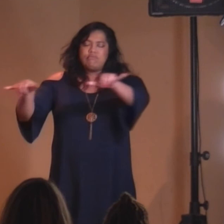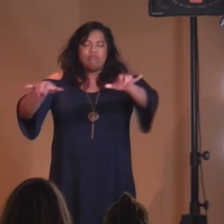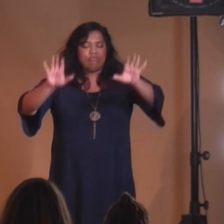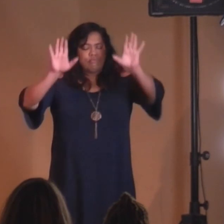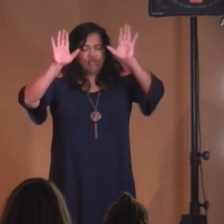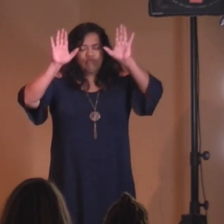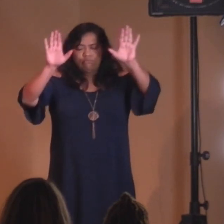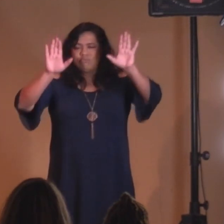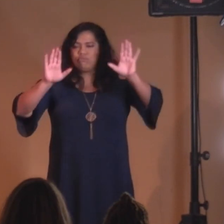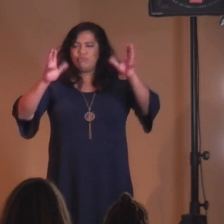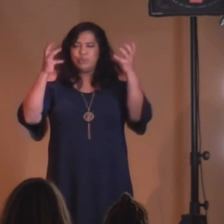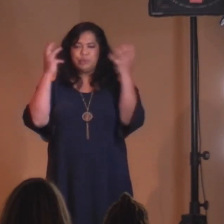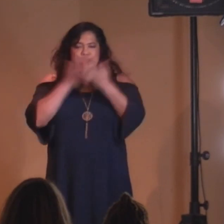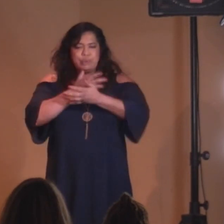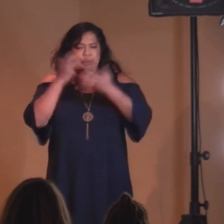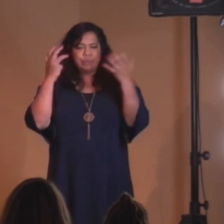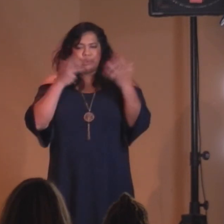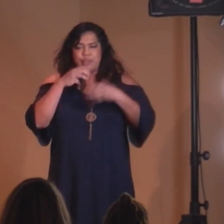Absolute joy.